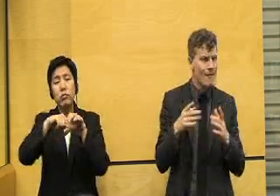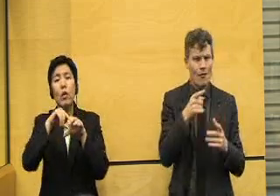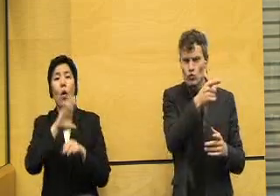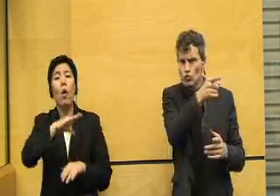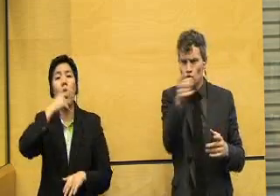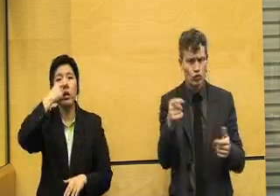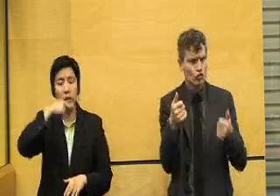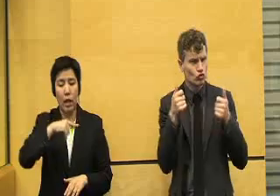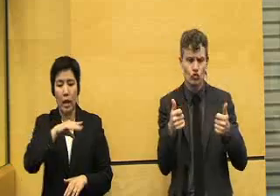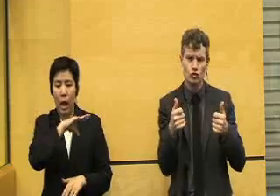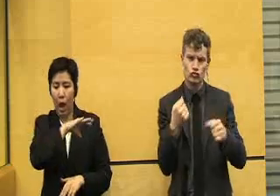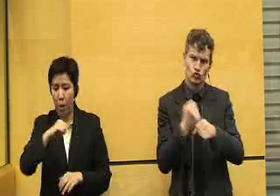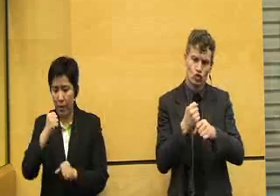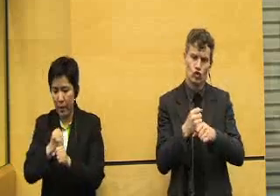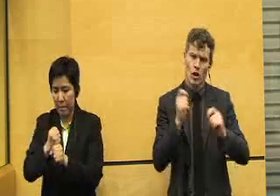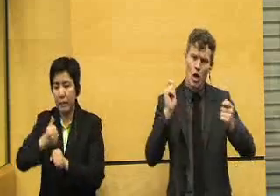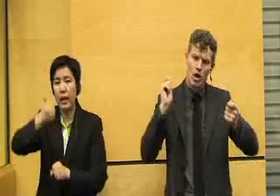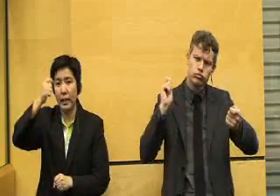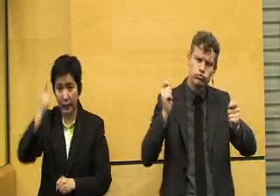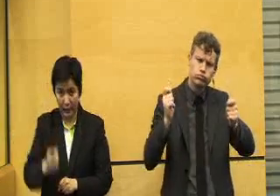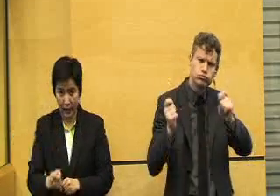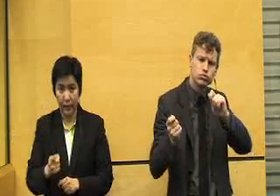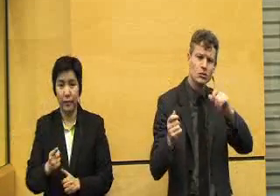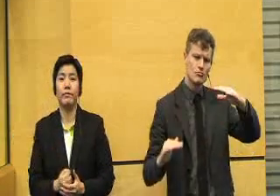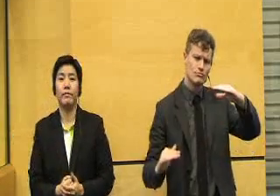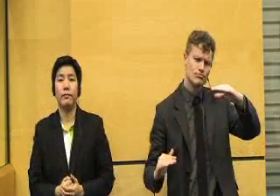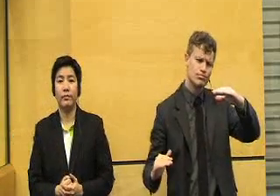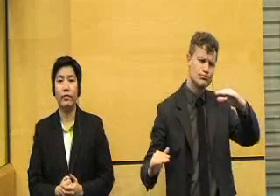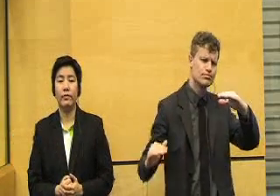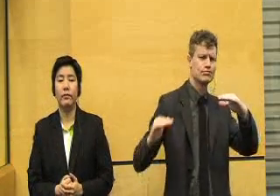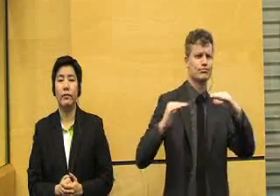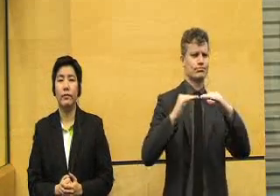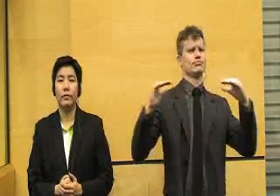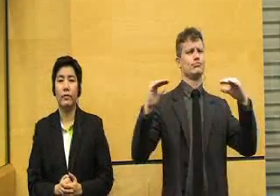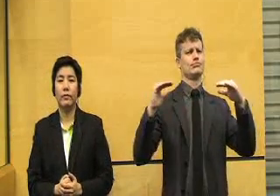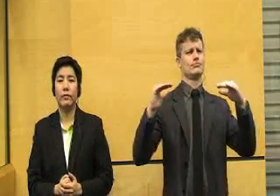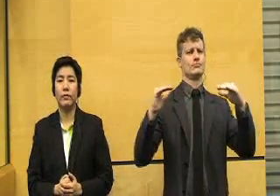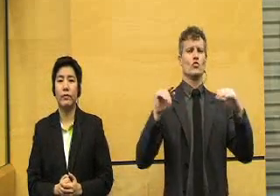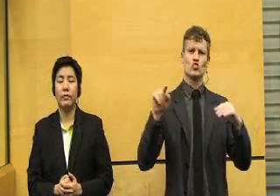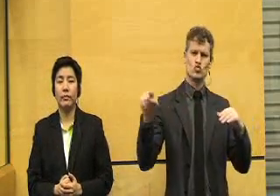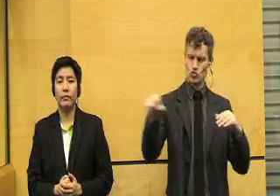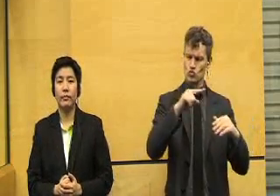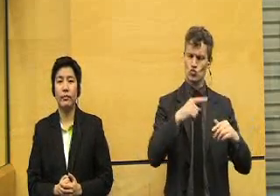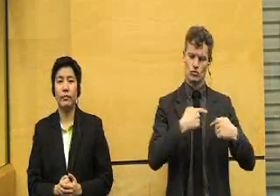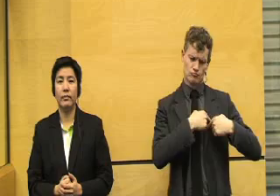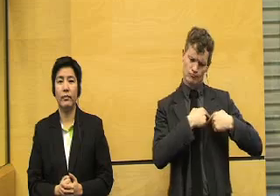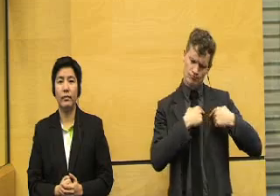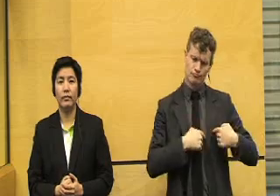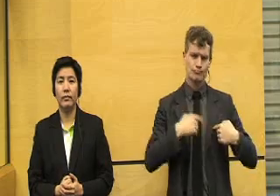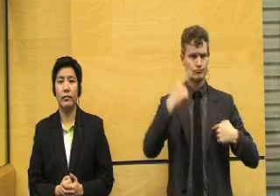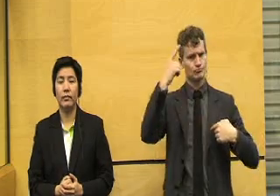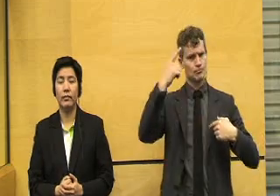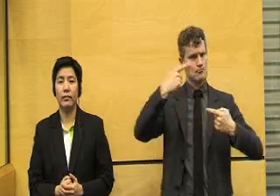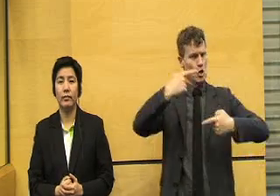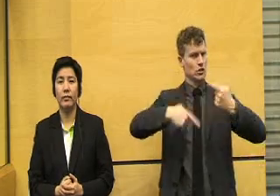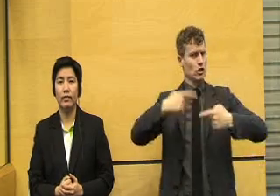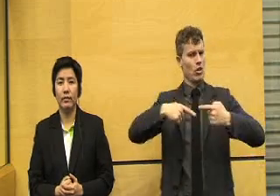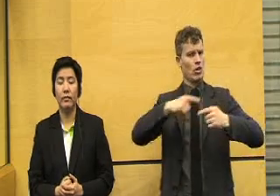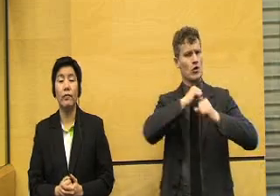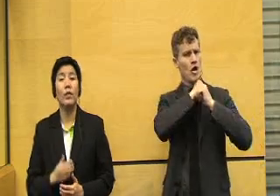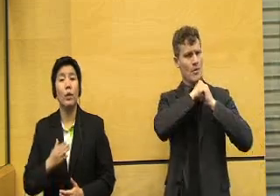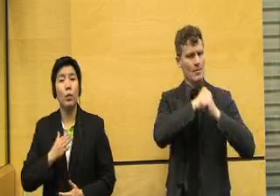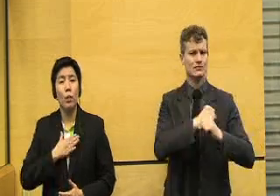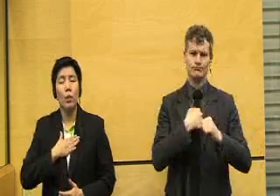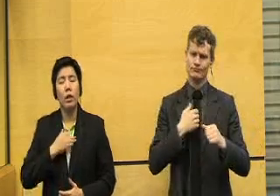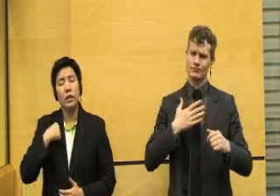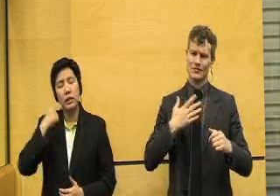by robust political commitment and by a system of monitoring system. It is my wish that we can